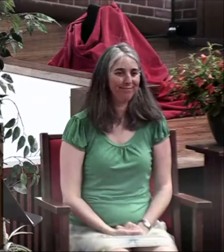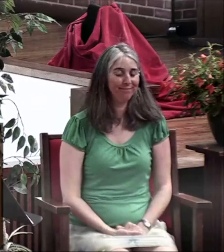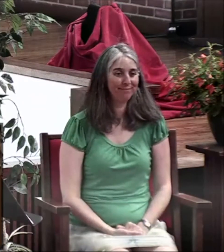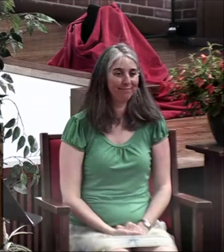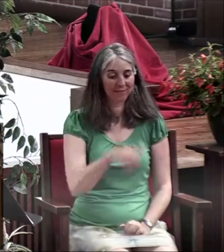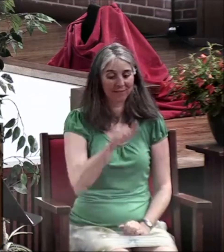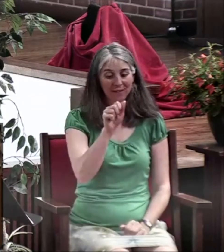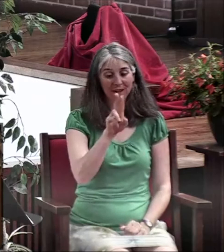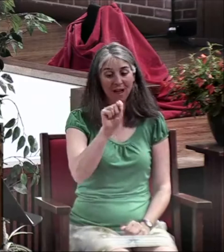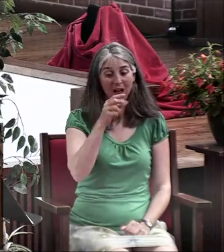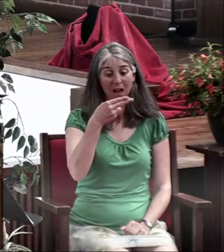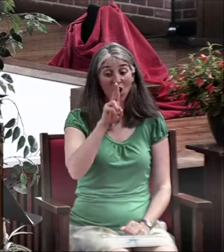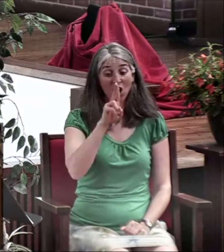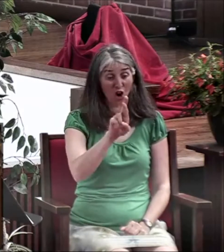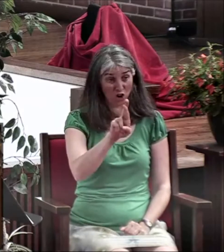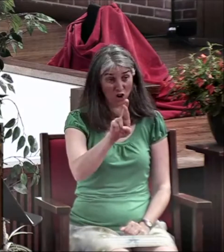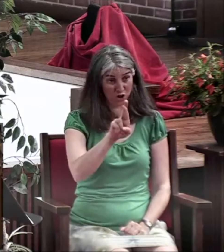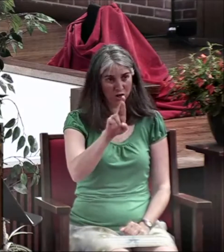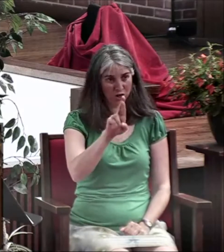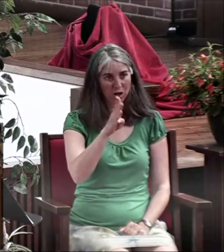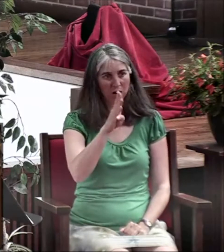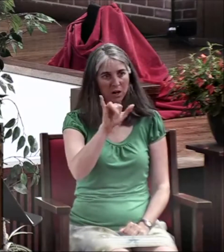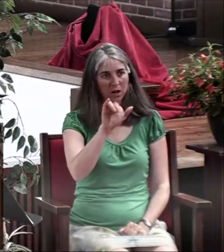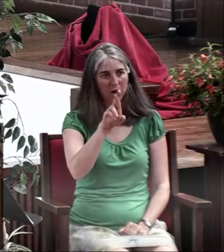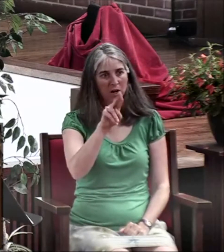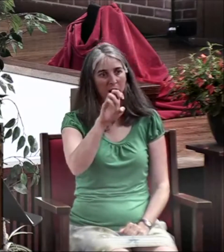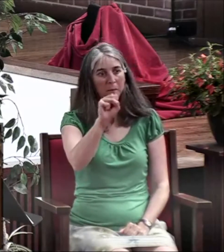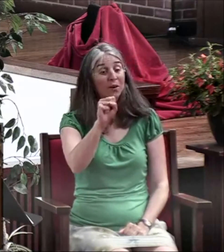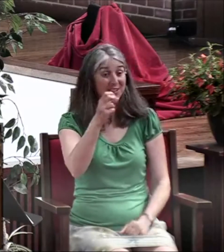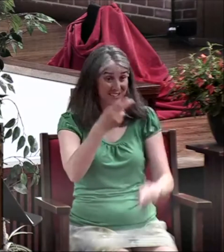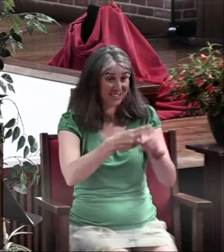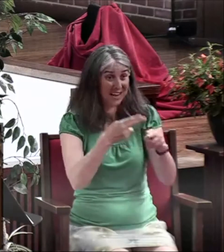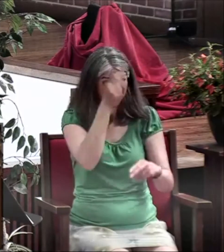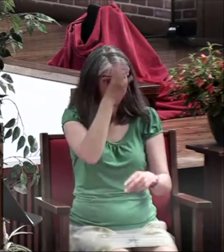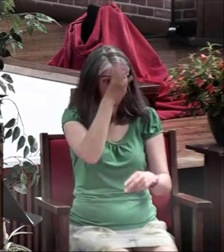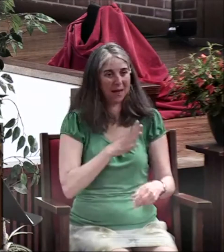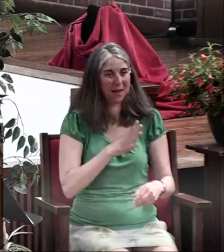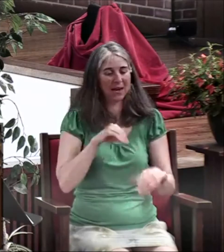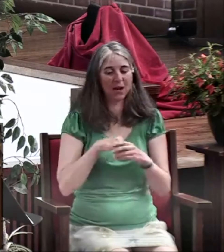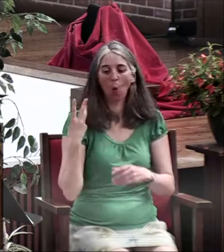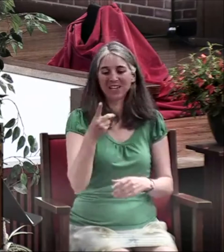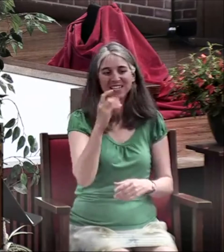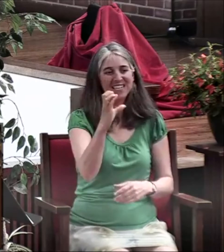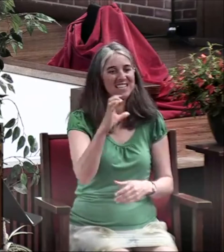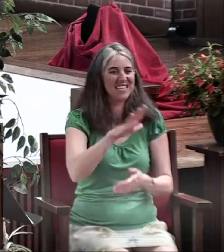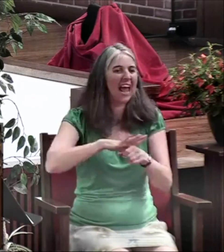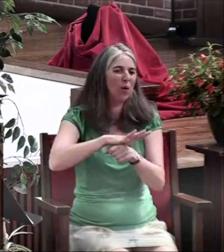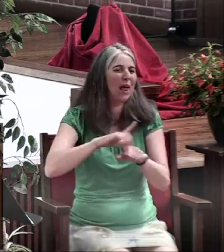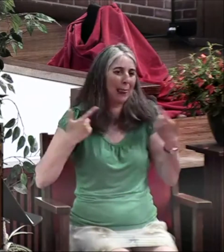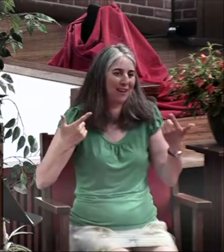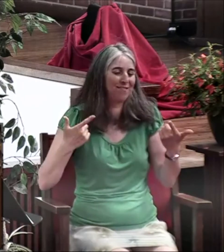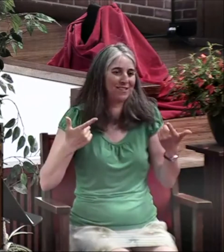Arthur Burns was a name that was well known in the Washington, D.C. area. He had served as the